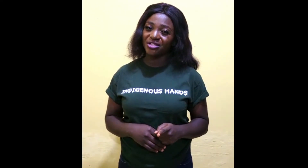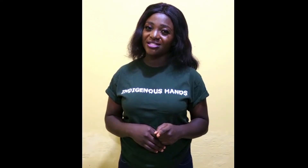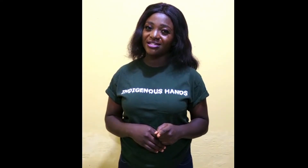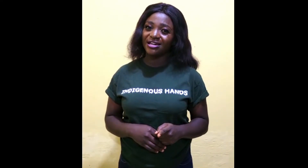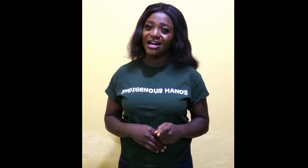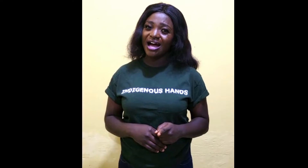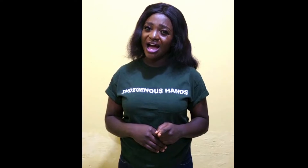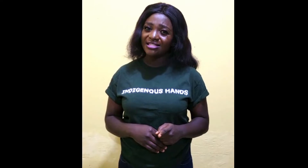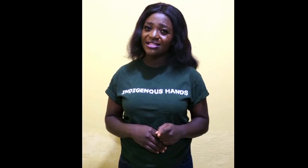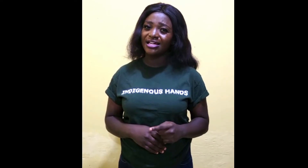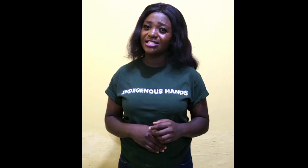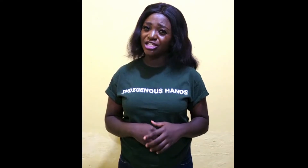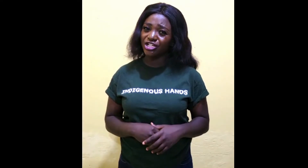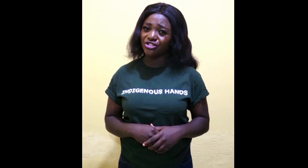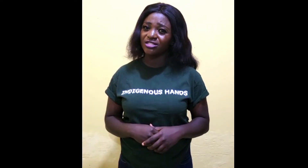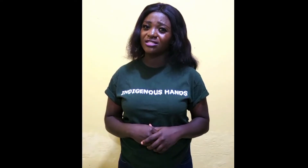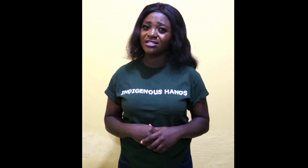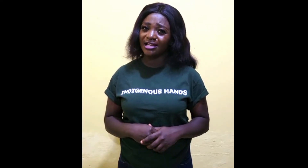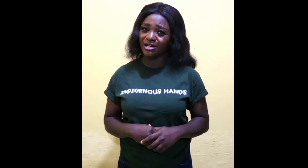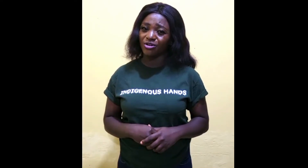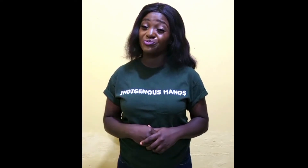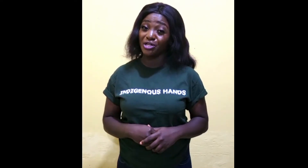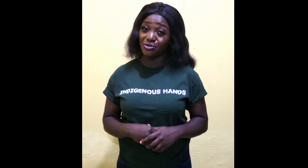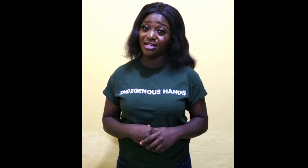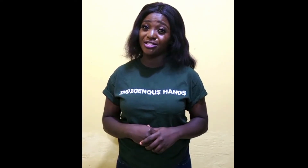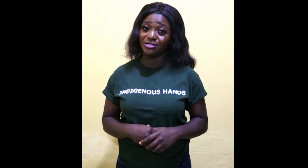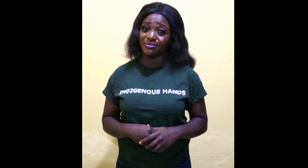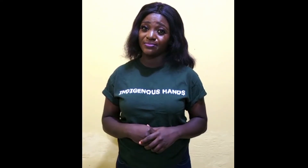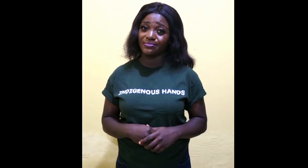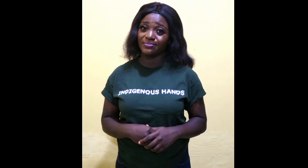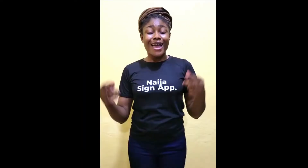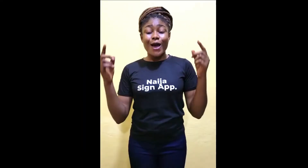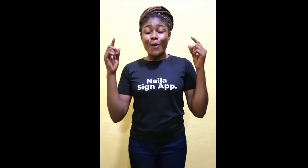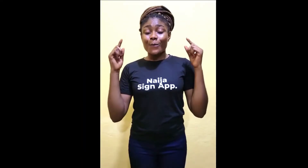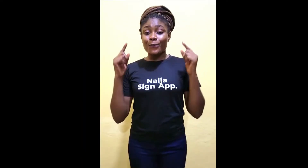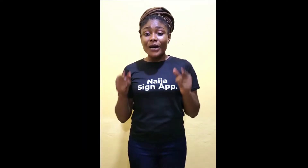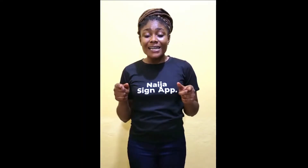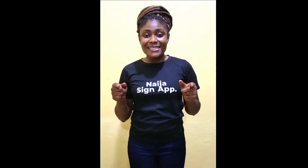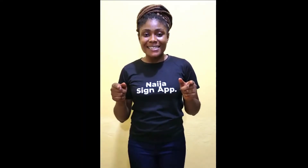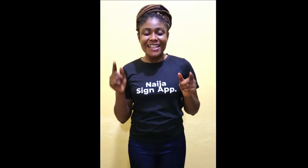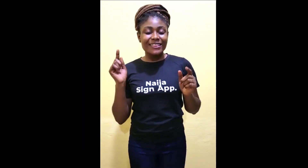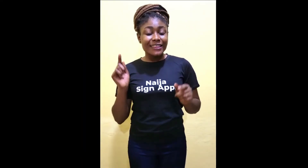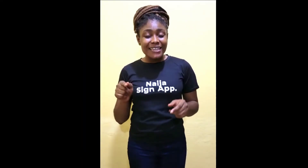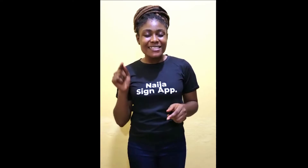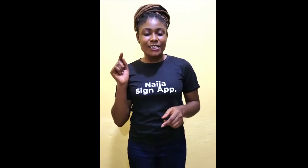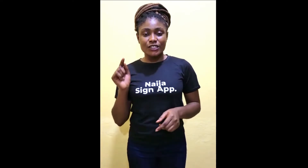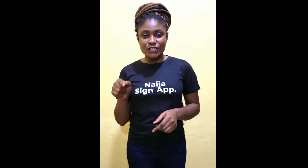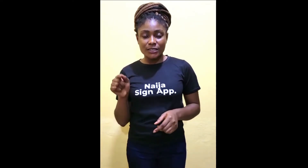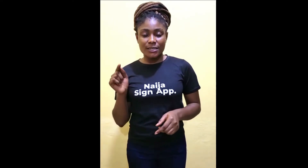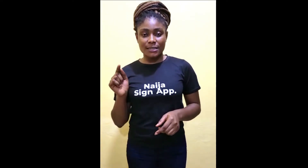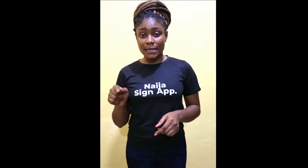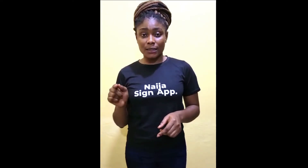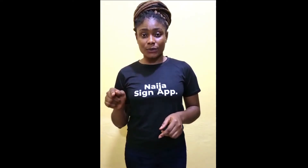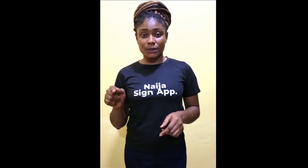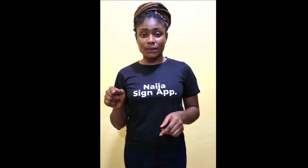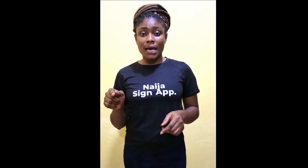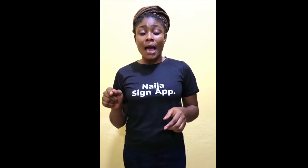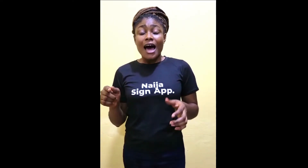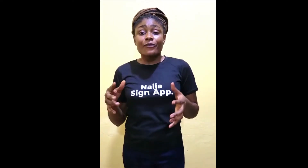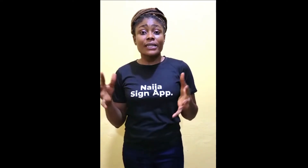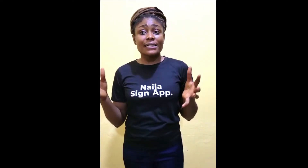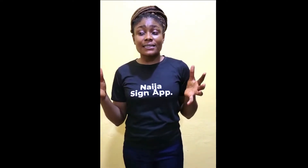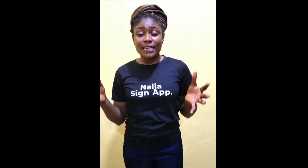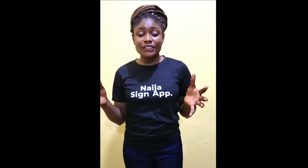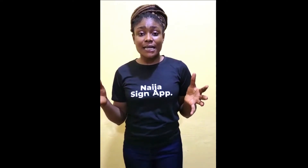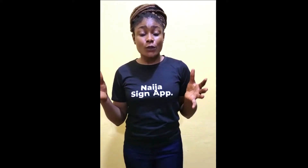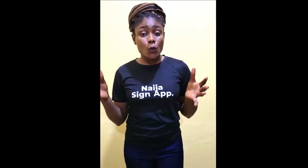deaf community has an indigenous sign language peculiar to them. But these indigenous sign languages